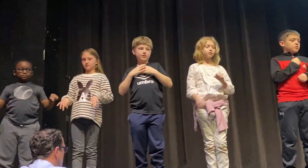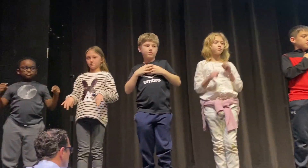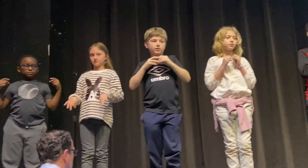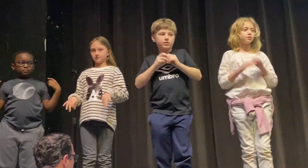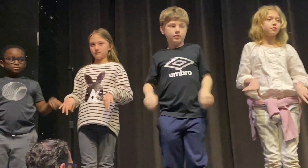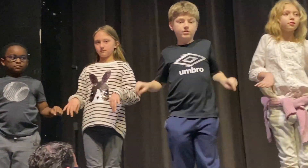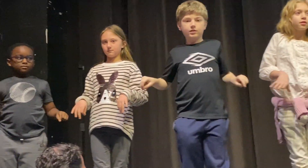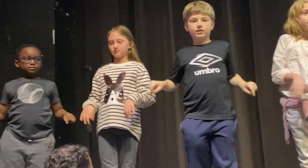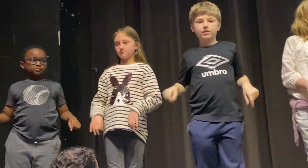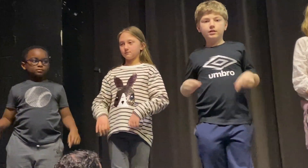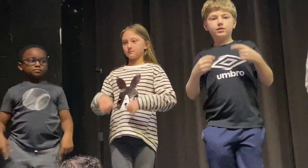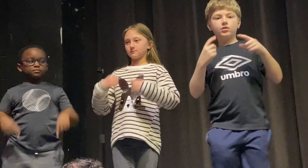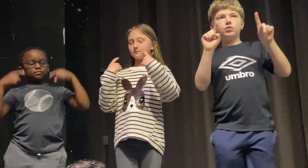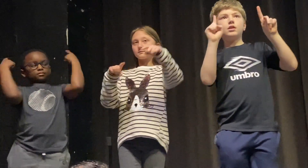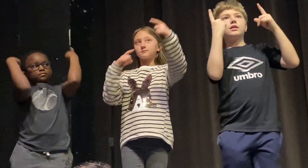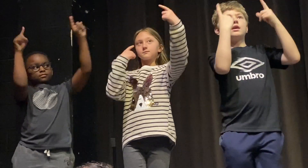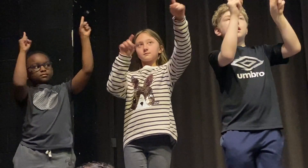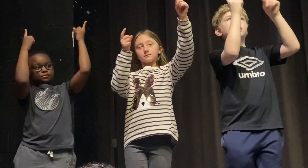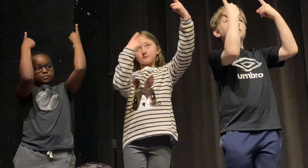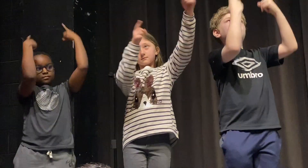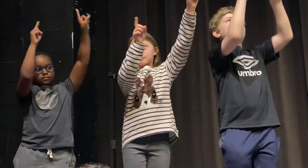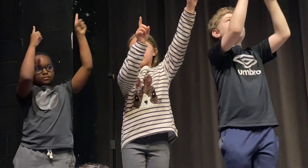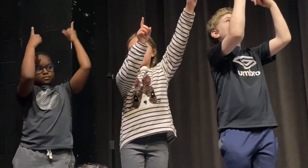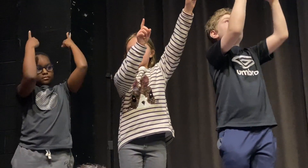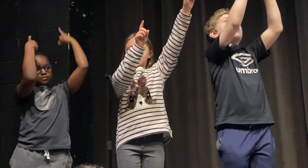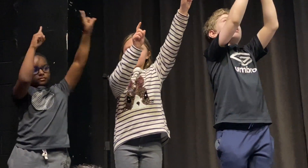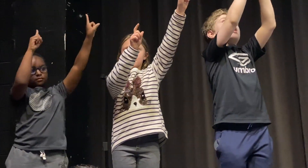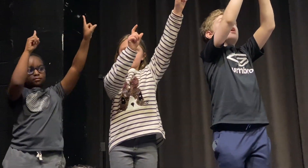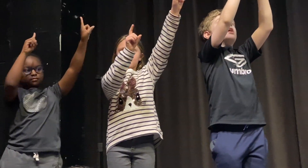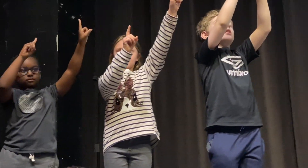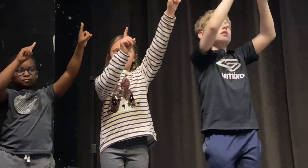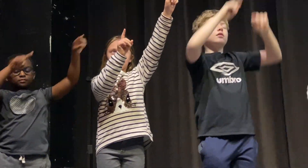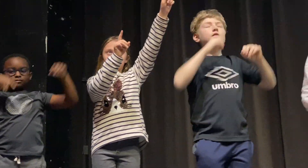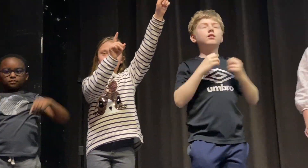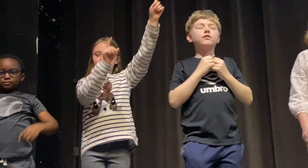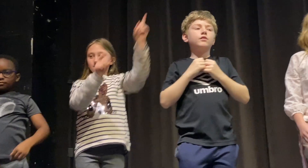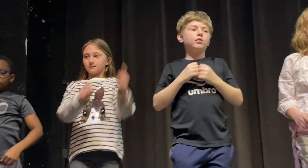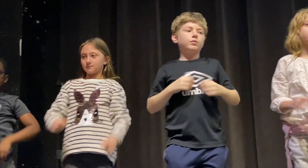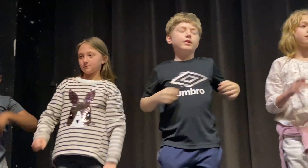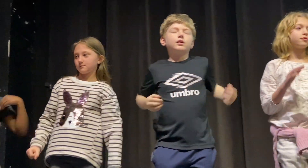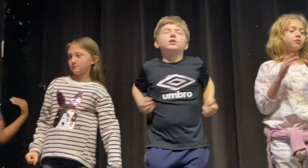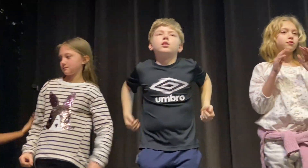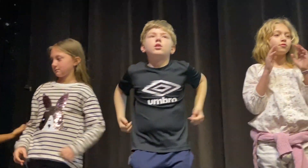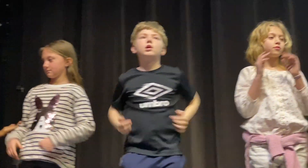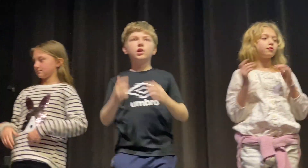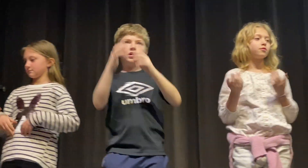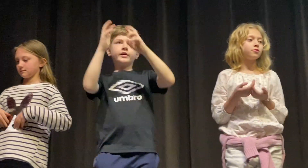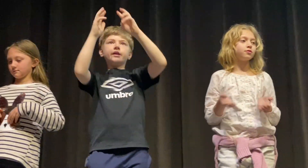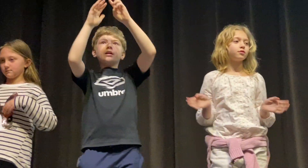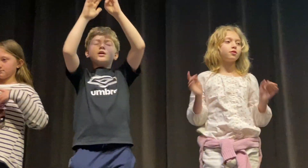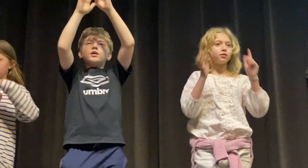to dust. I know that there's a place for us, for we are glorious.